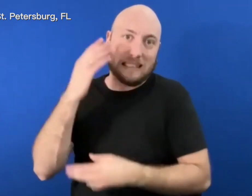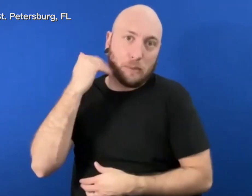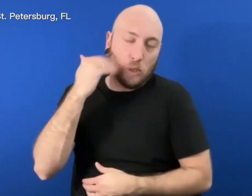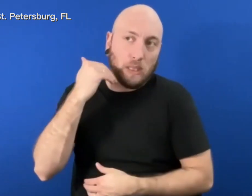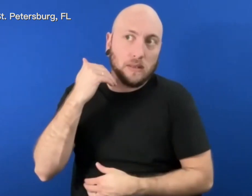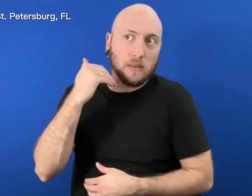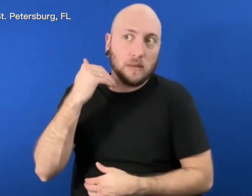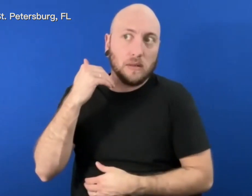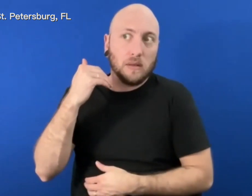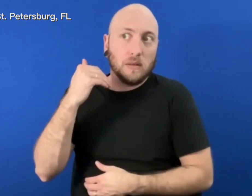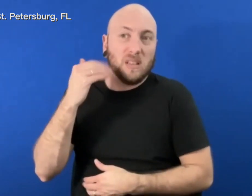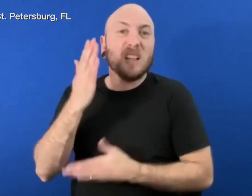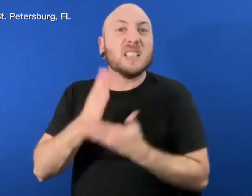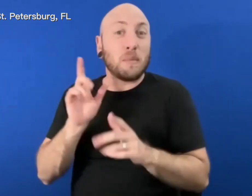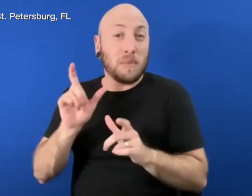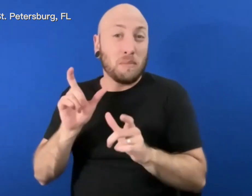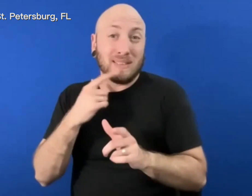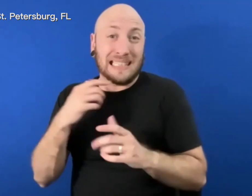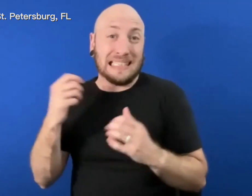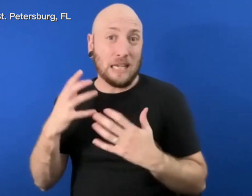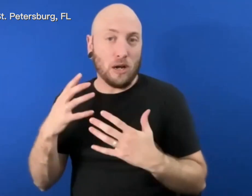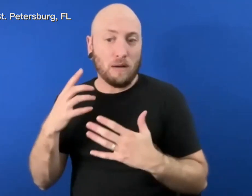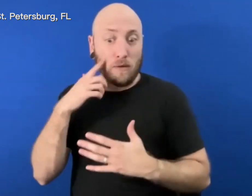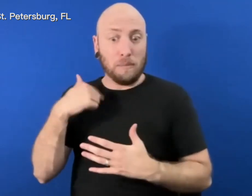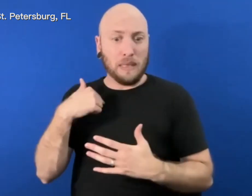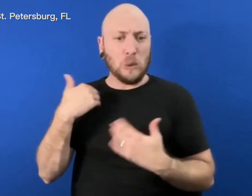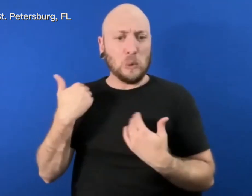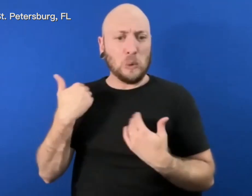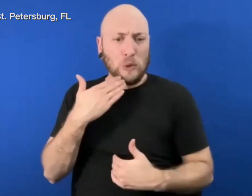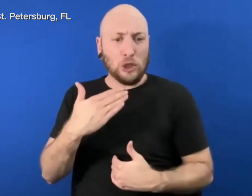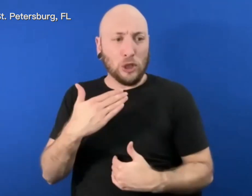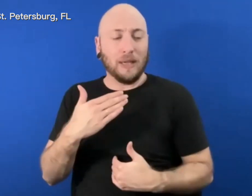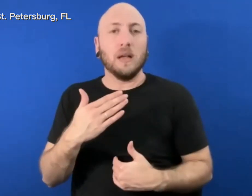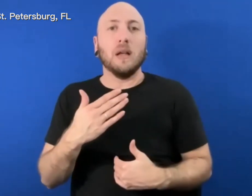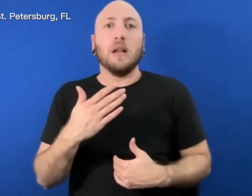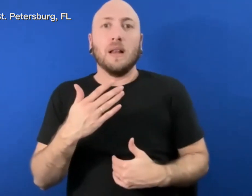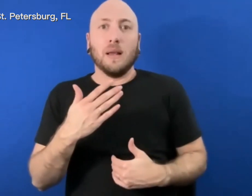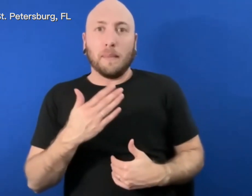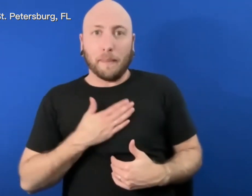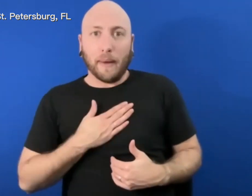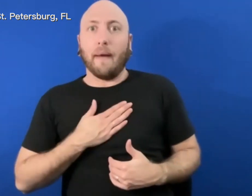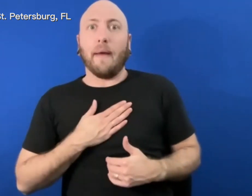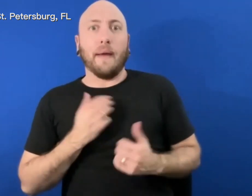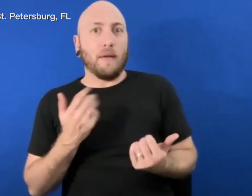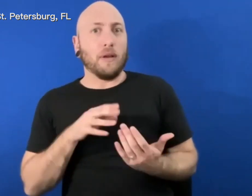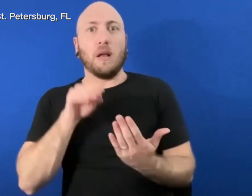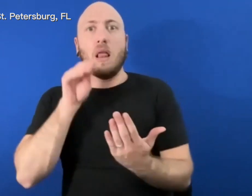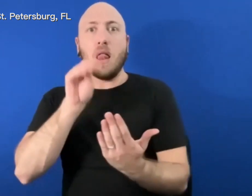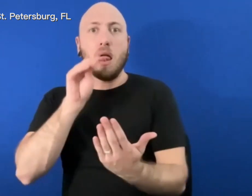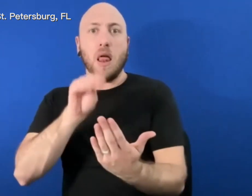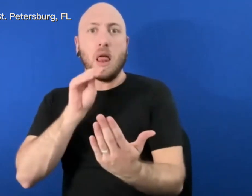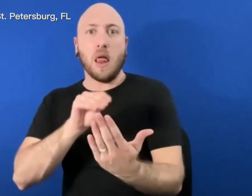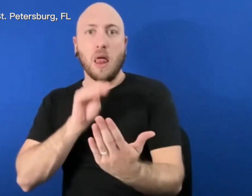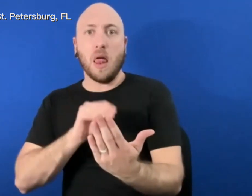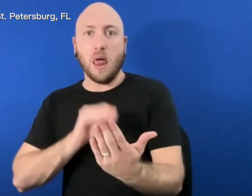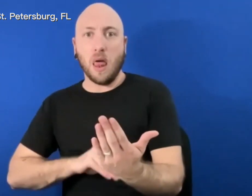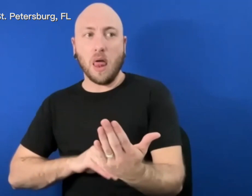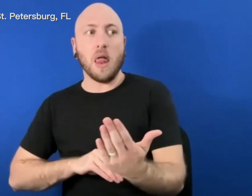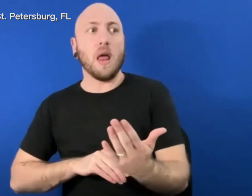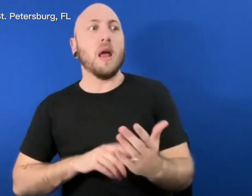to do that with the sponsor, and to see all the defects of characters, and to see like all the